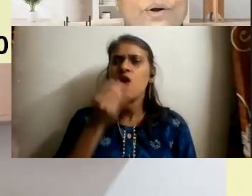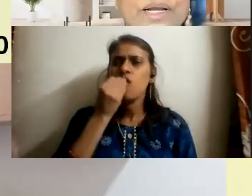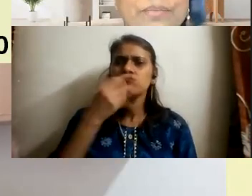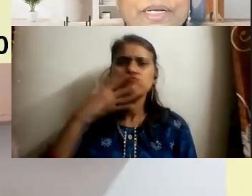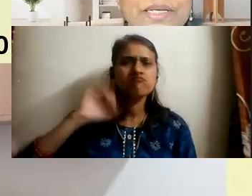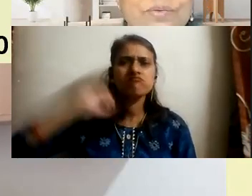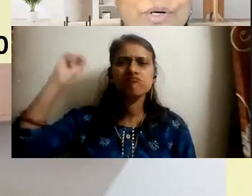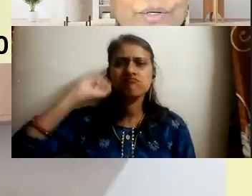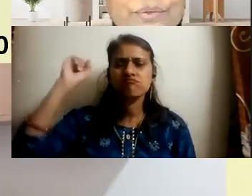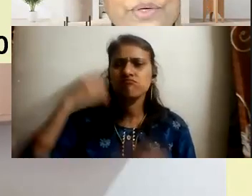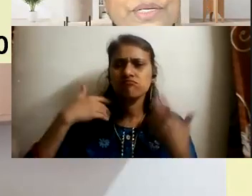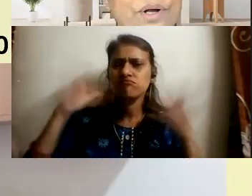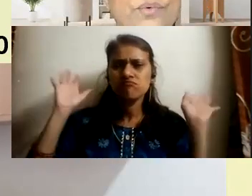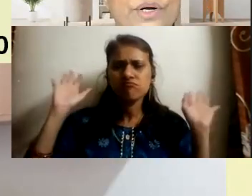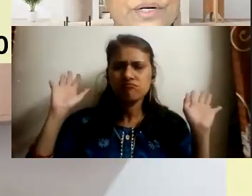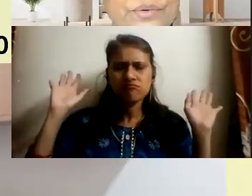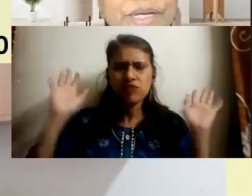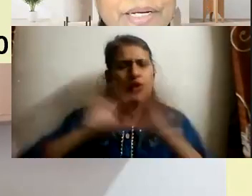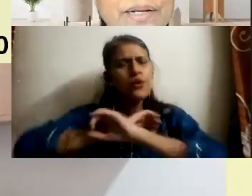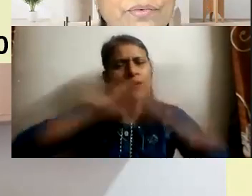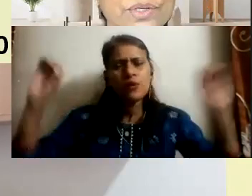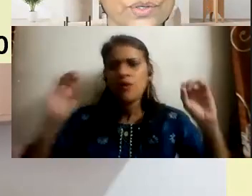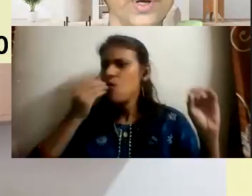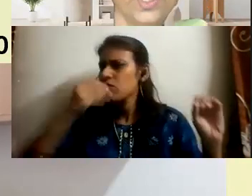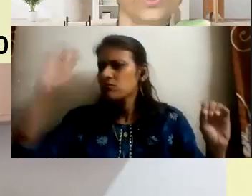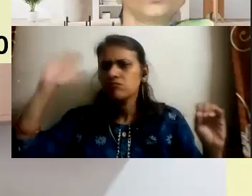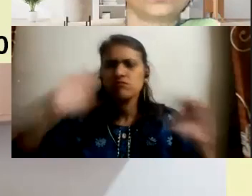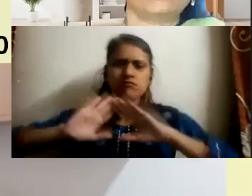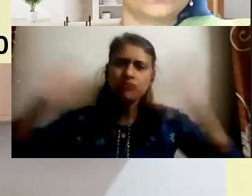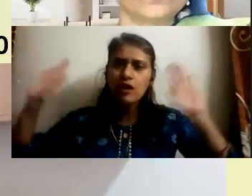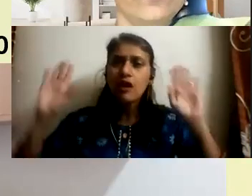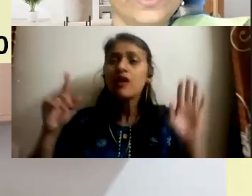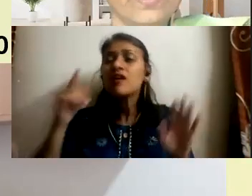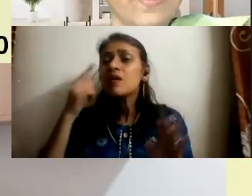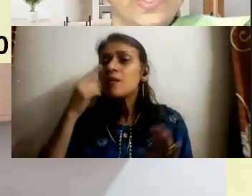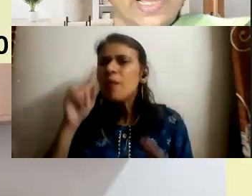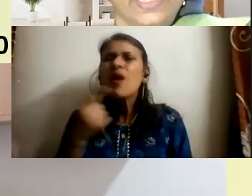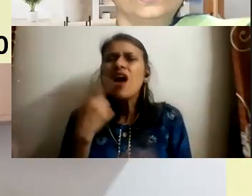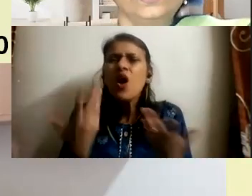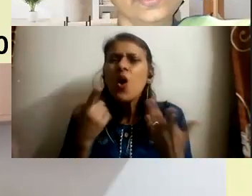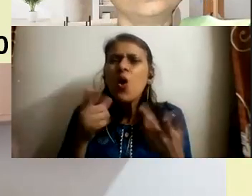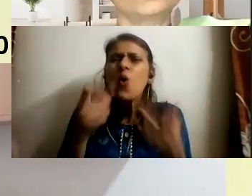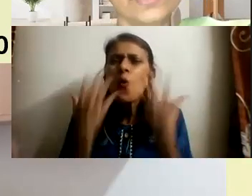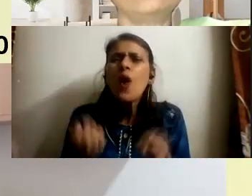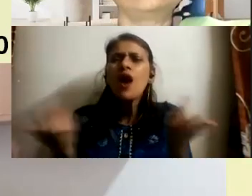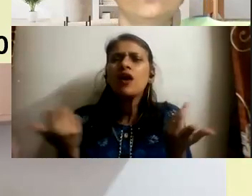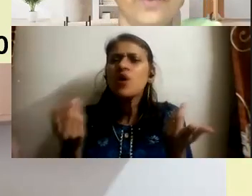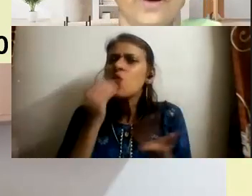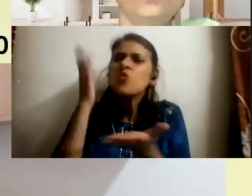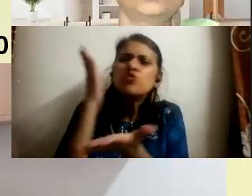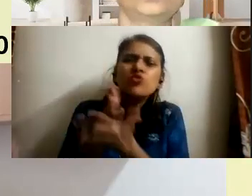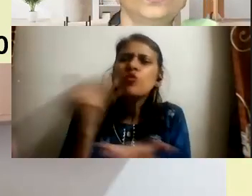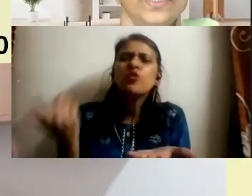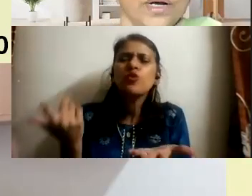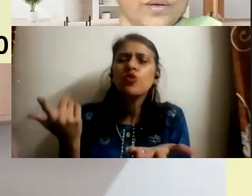mother called up and he says, what did you do? He's not wanting to eat and he wants to do something different. And he himself